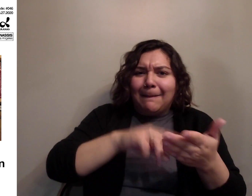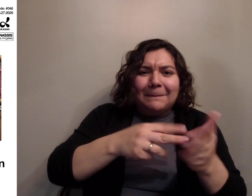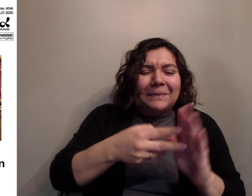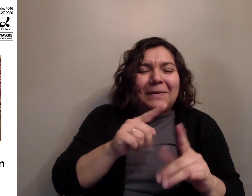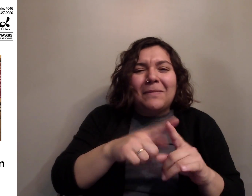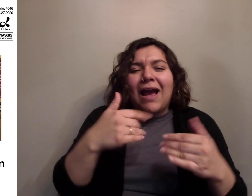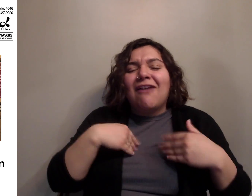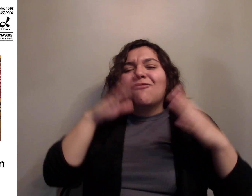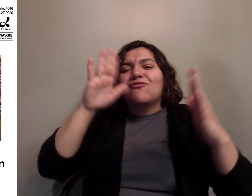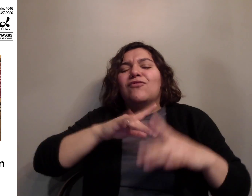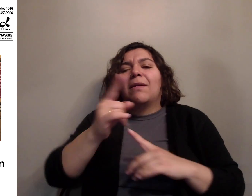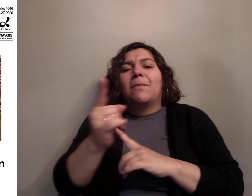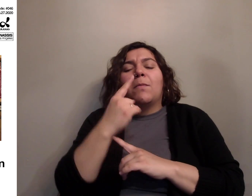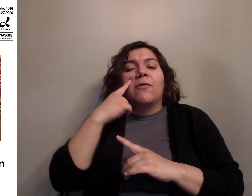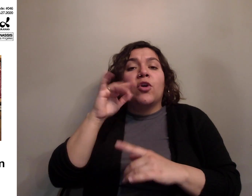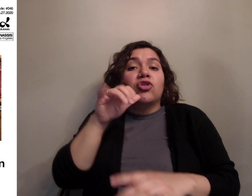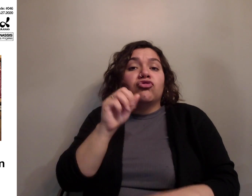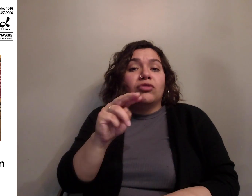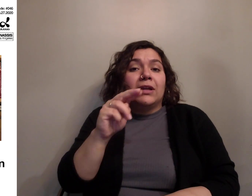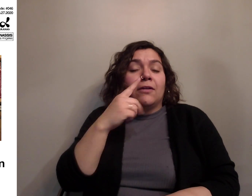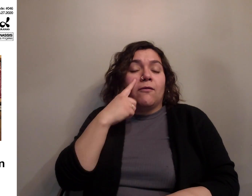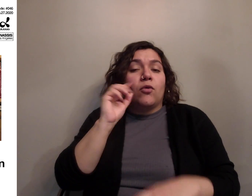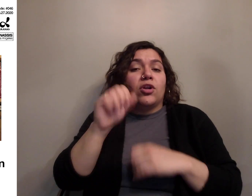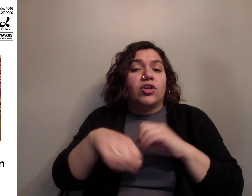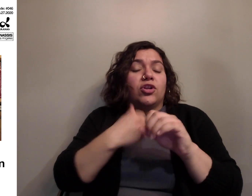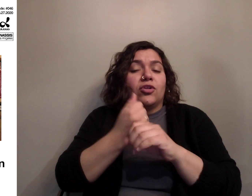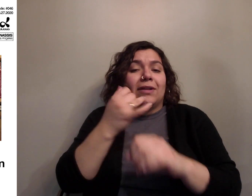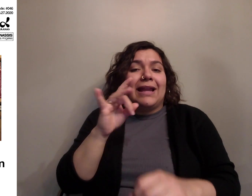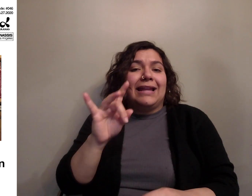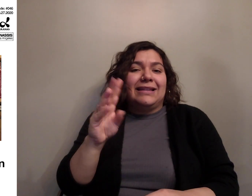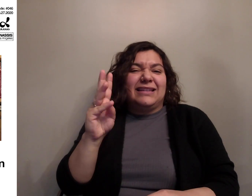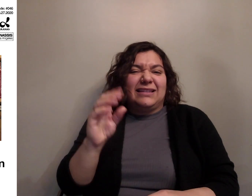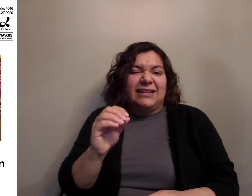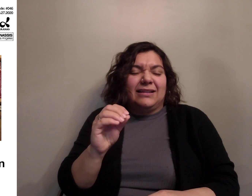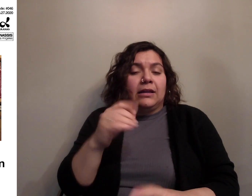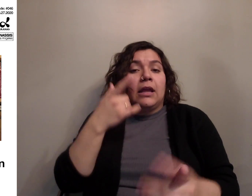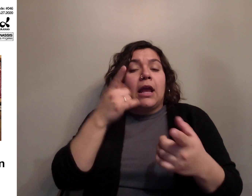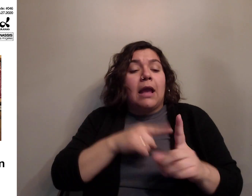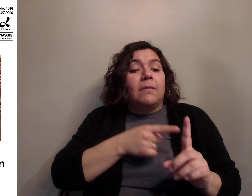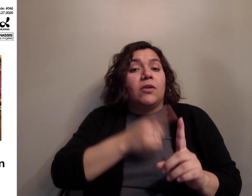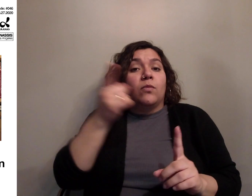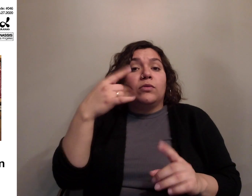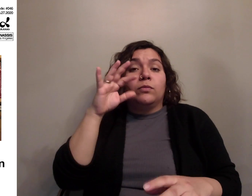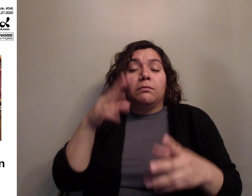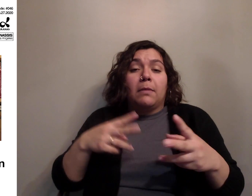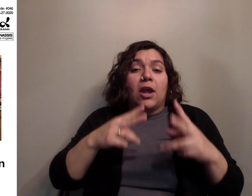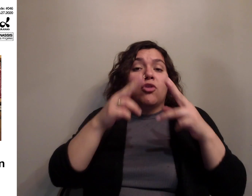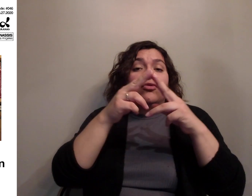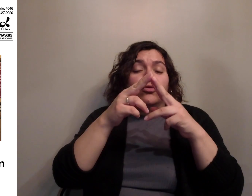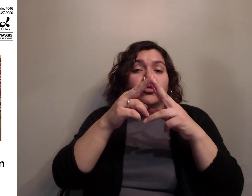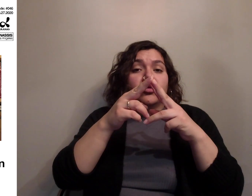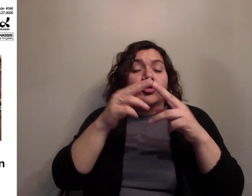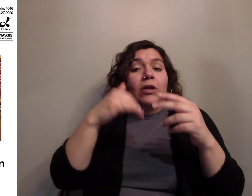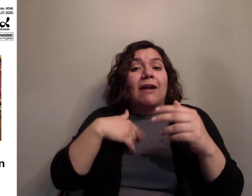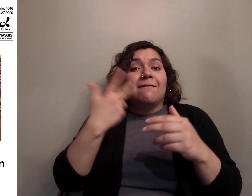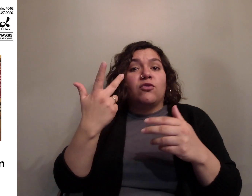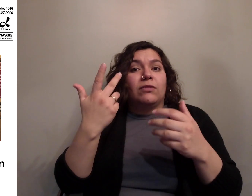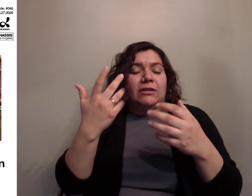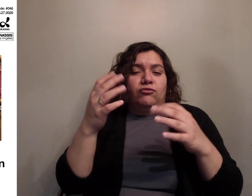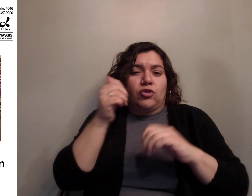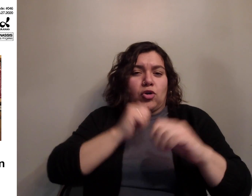this great moment that took place in January of 1860. He went to